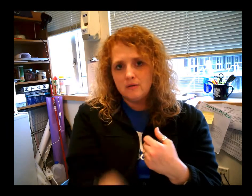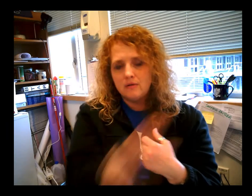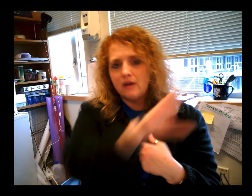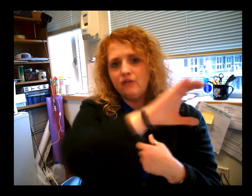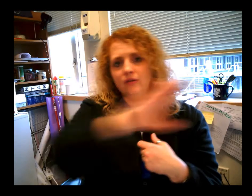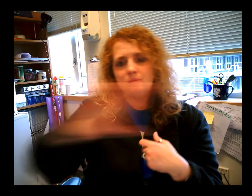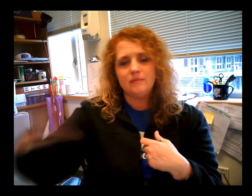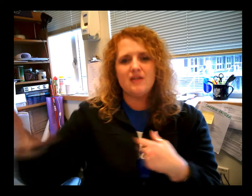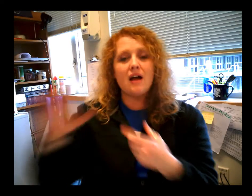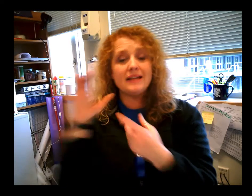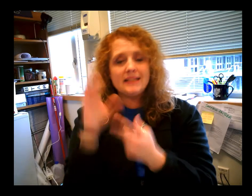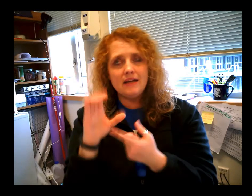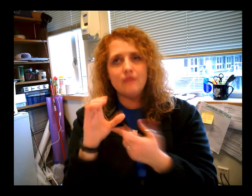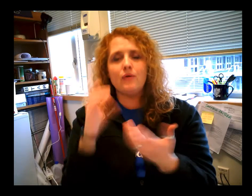cross. Not C for